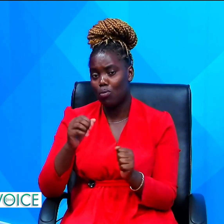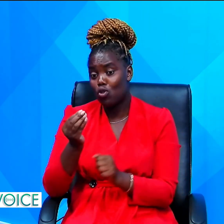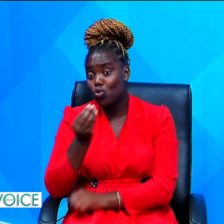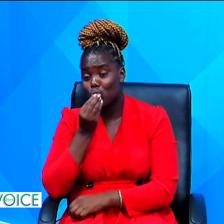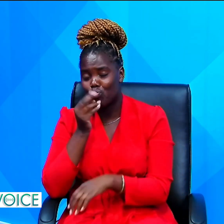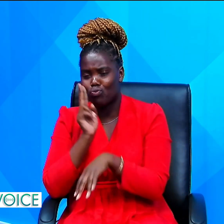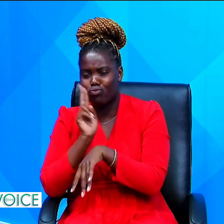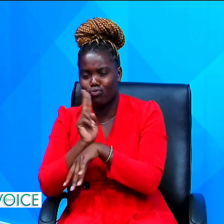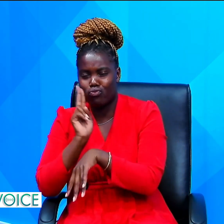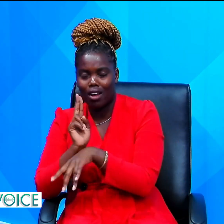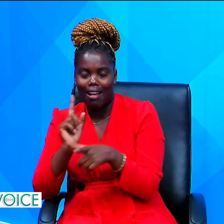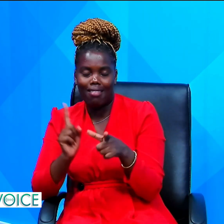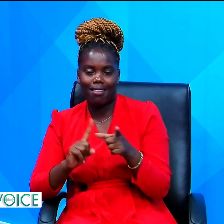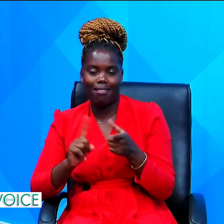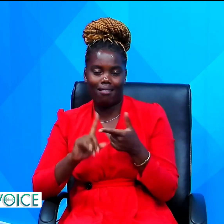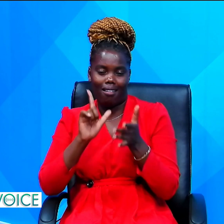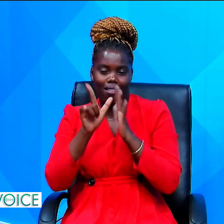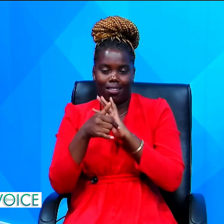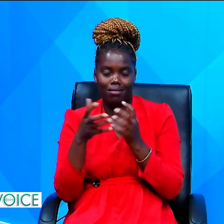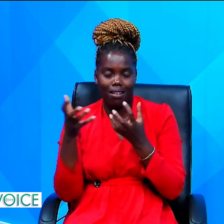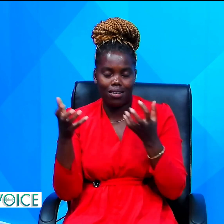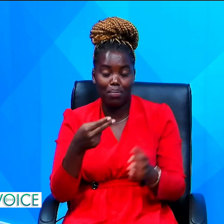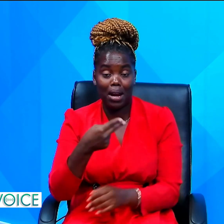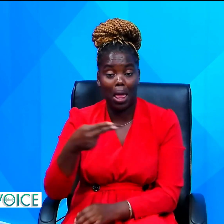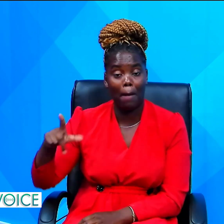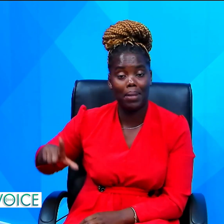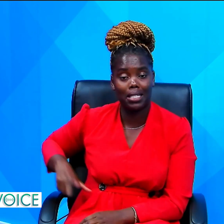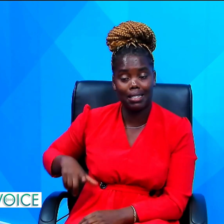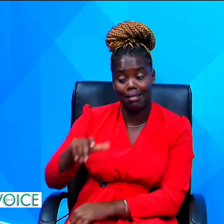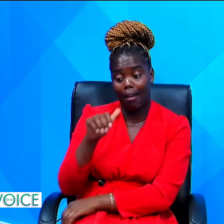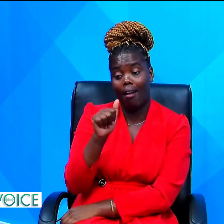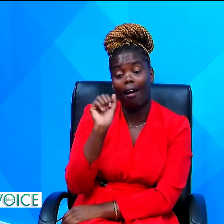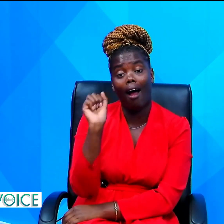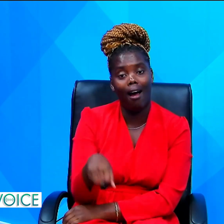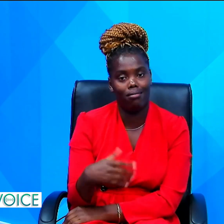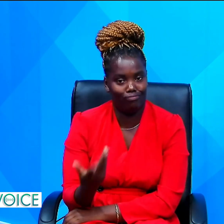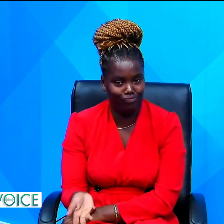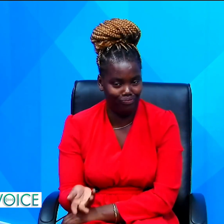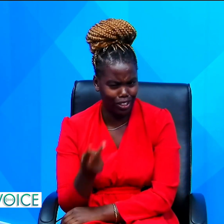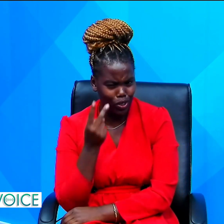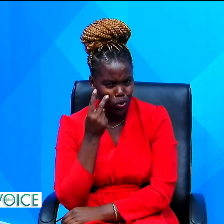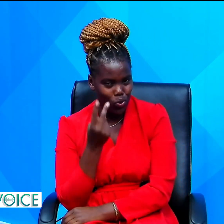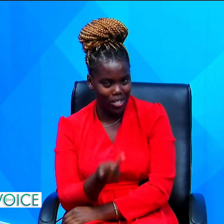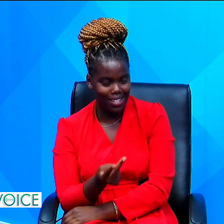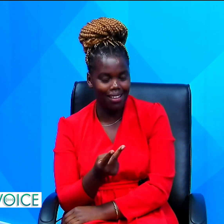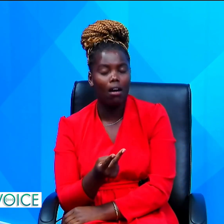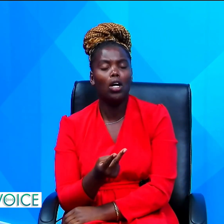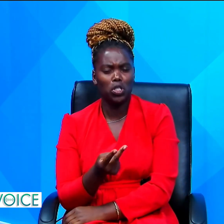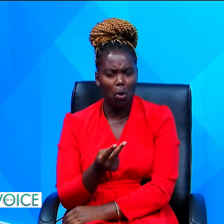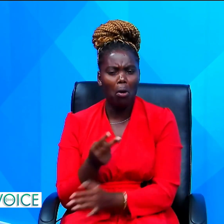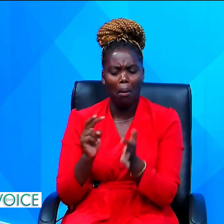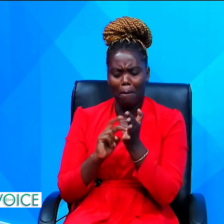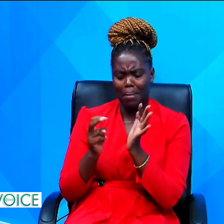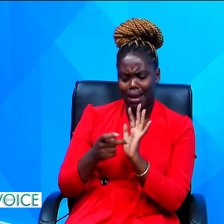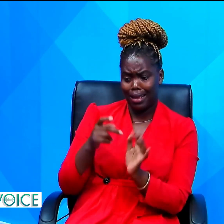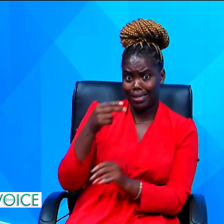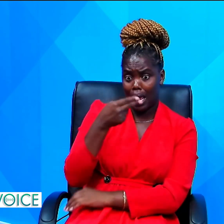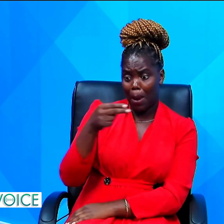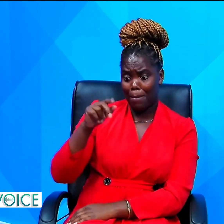safe. You can eat that and then get hepatitis.